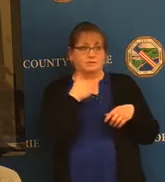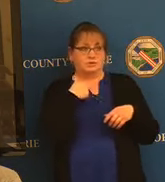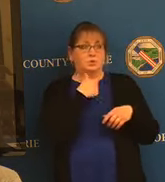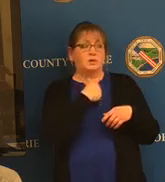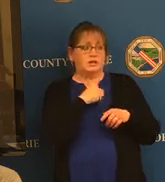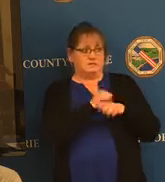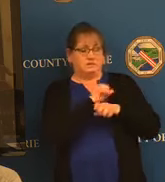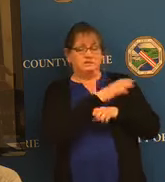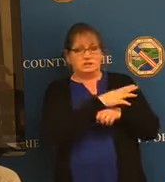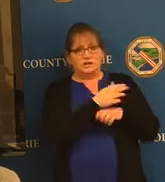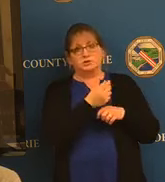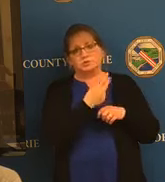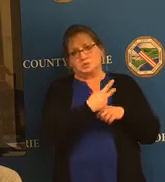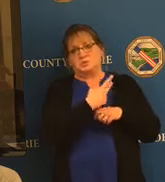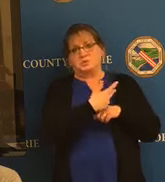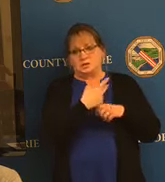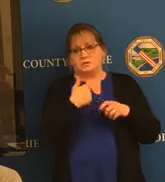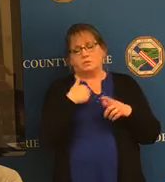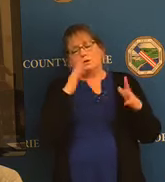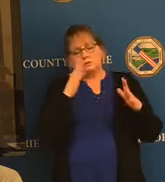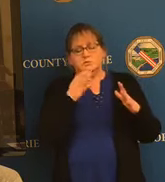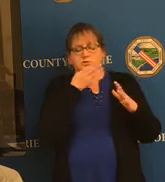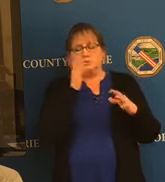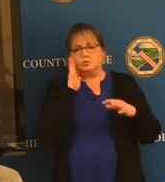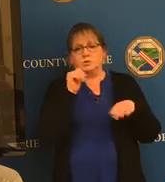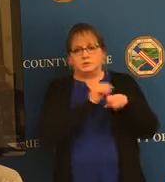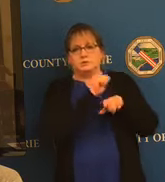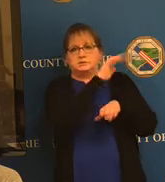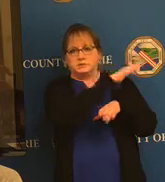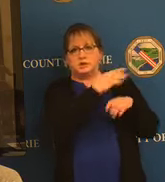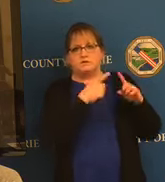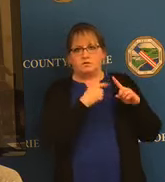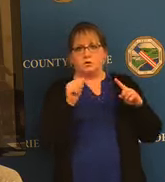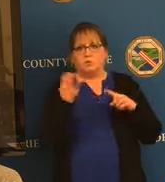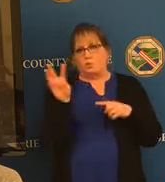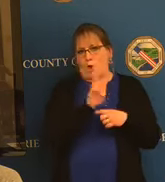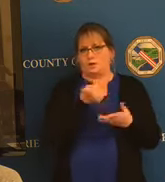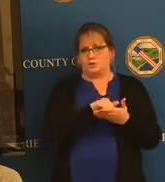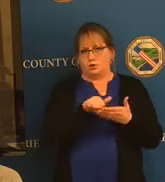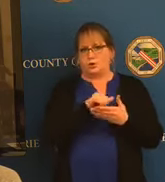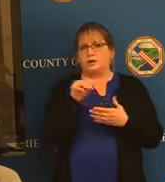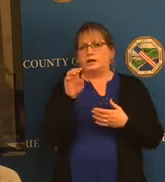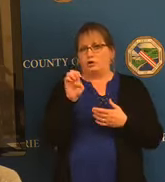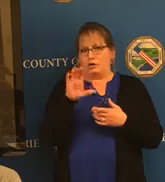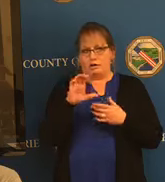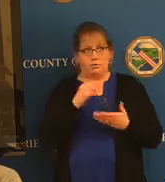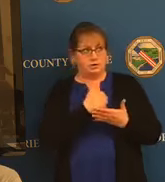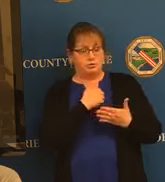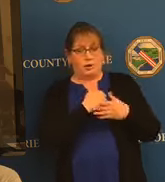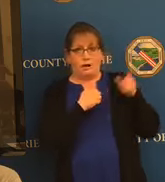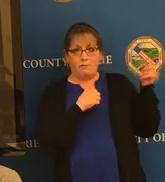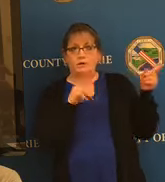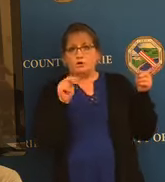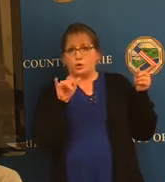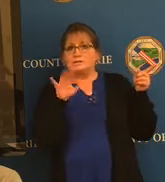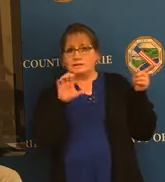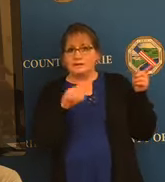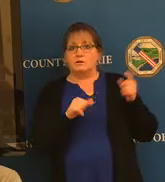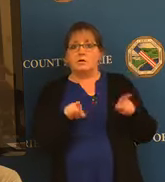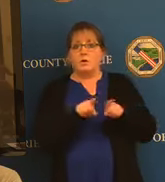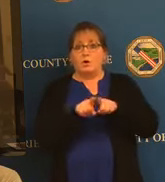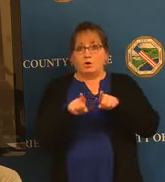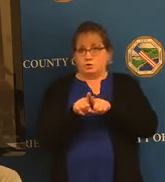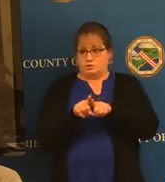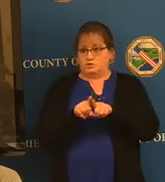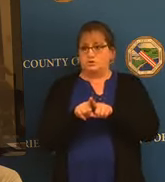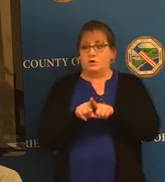couple ambulance crews, or in the process of sending a couple ambulance crews from Western New York, Erie County, to help out. We've also had the power as